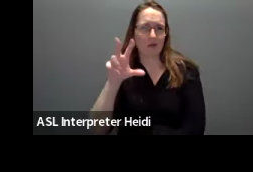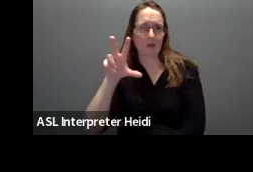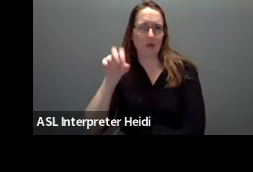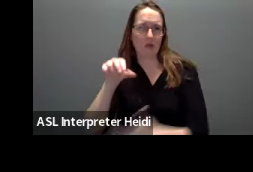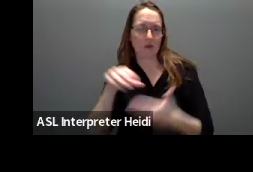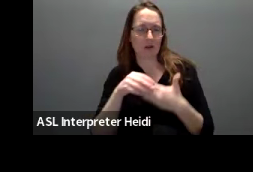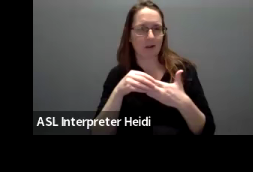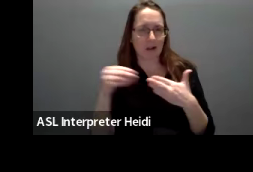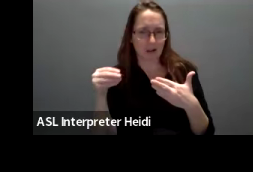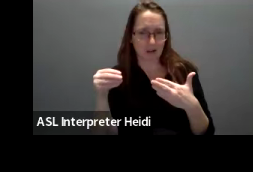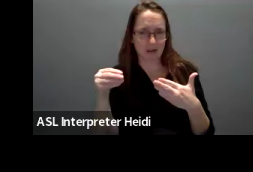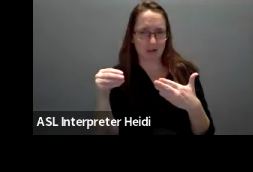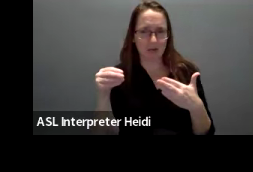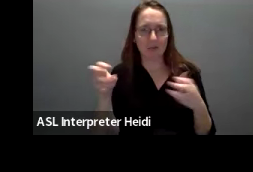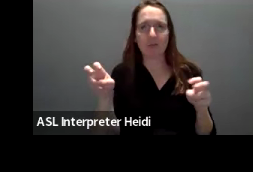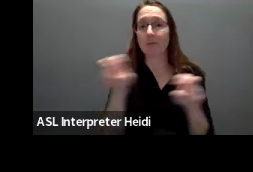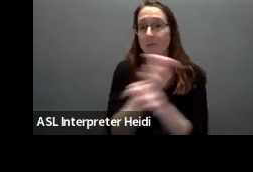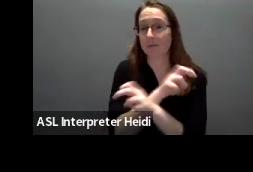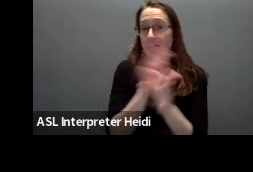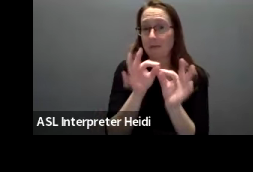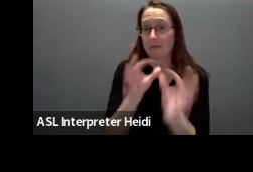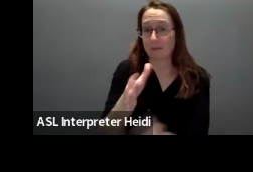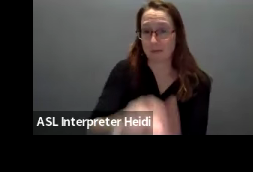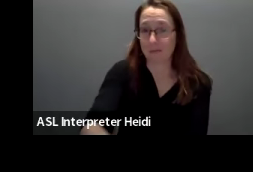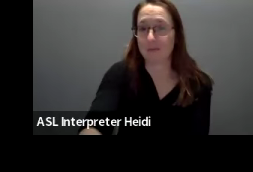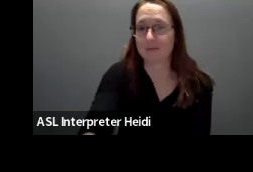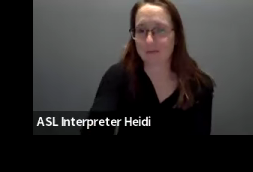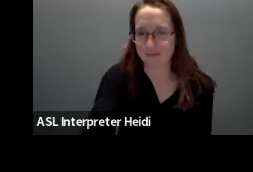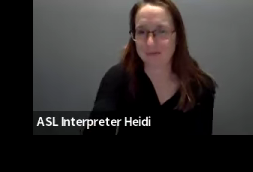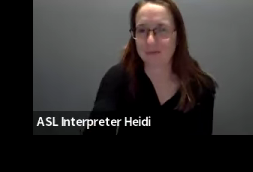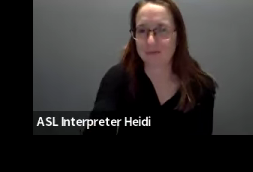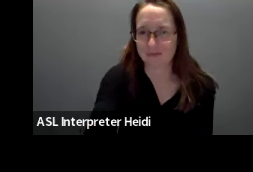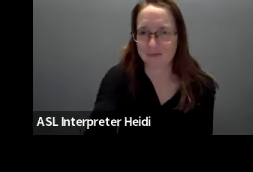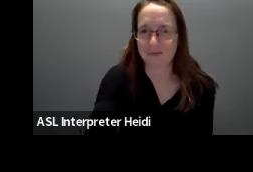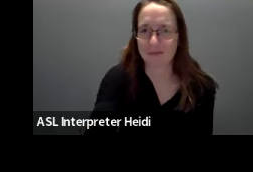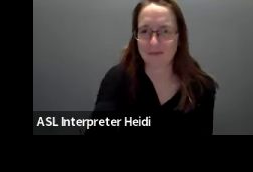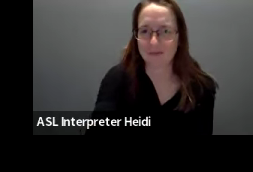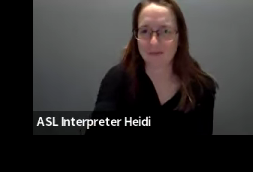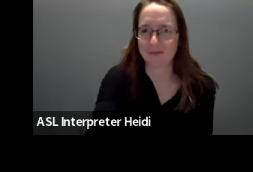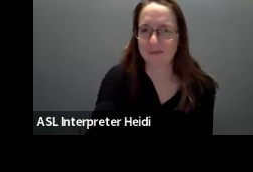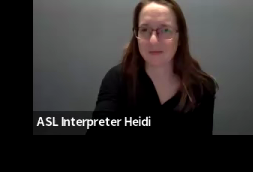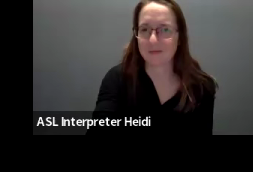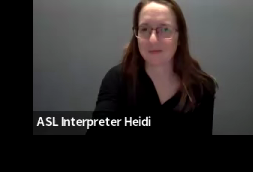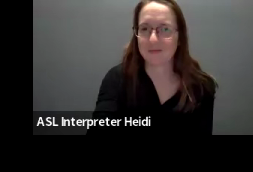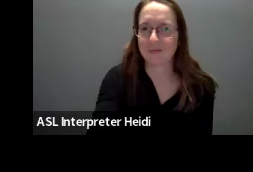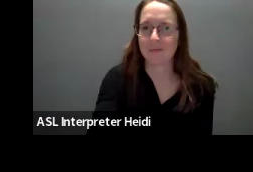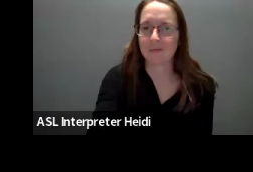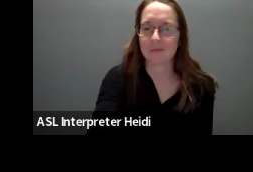$230. We were able to obtain the VECU People Helping People grant,